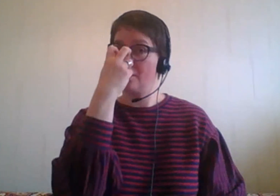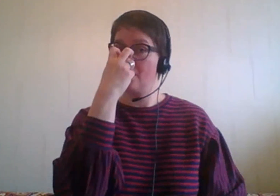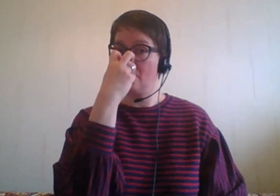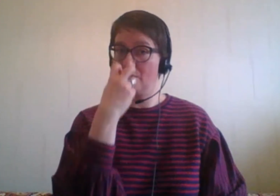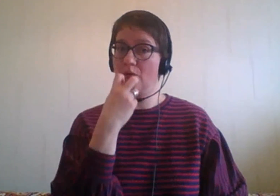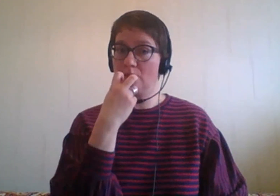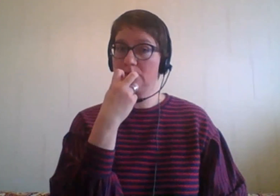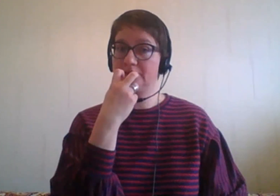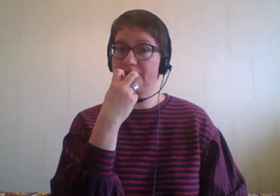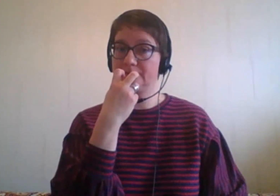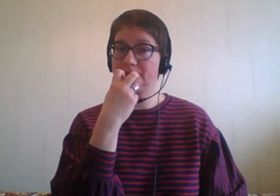old,